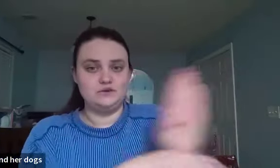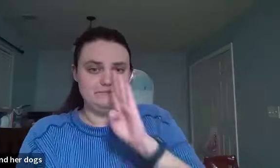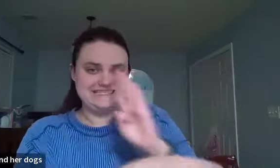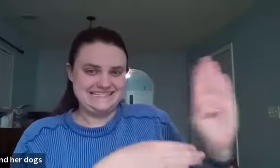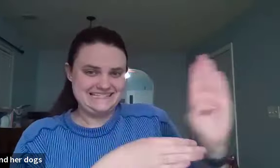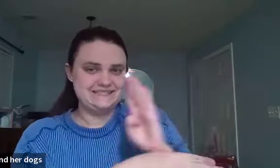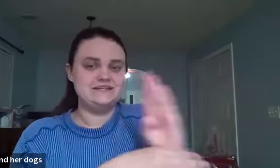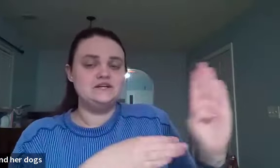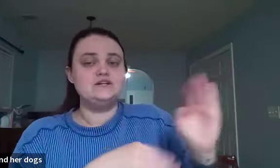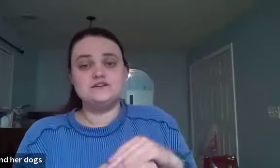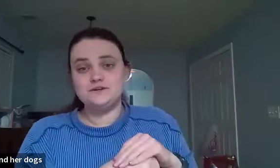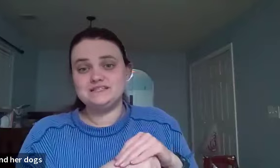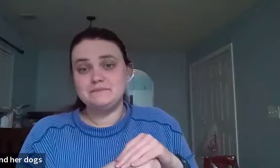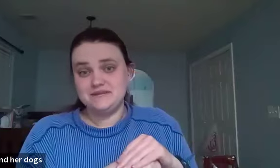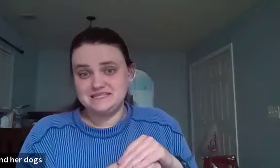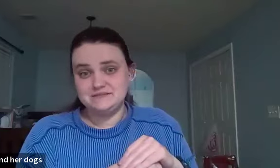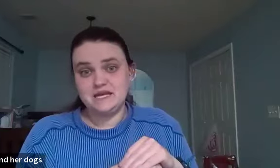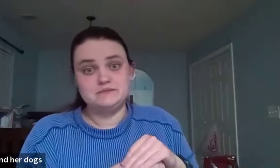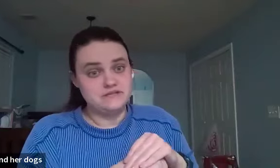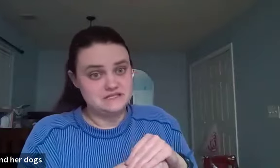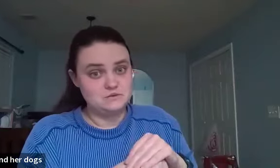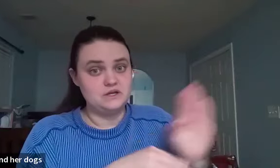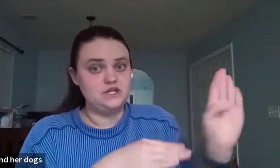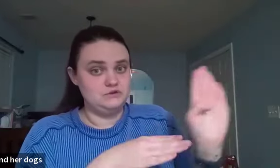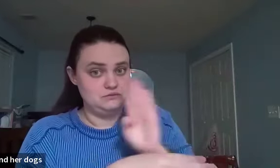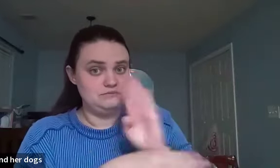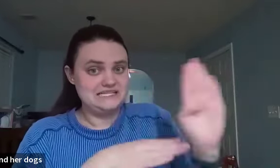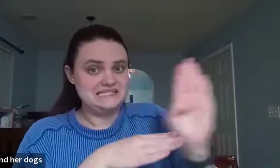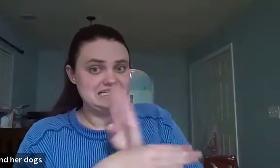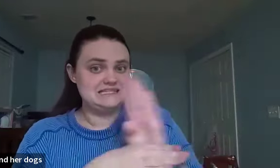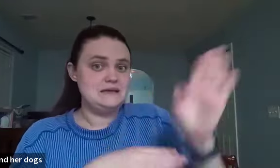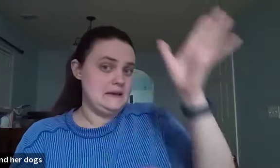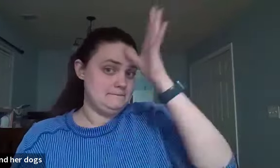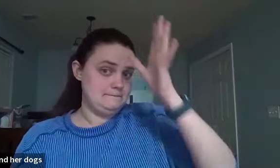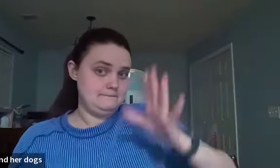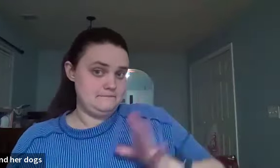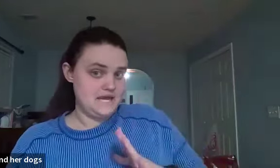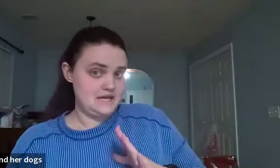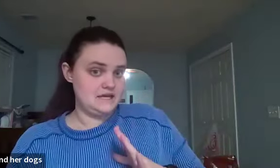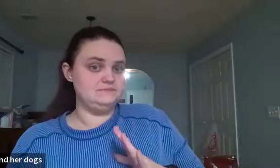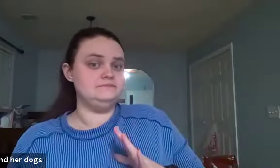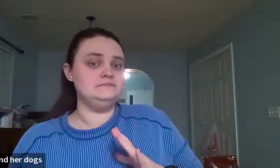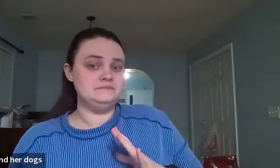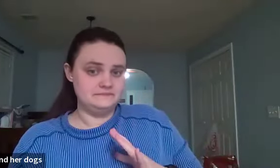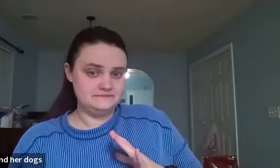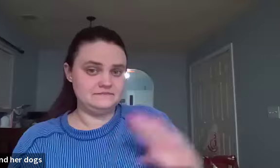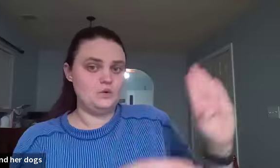So business. So if you're going to say businessman, businesswoman, you would do business man